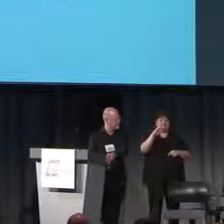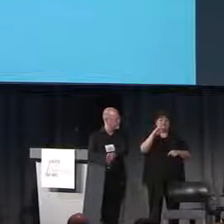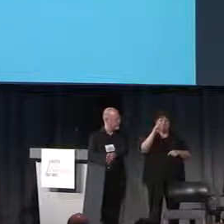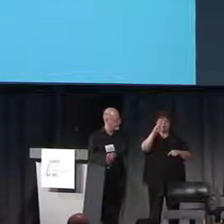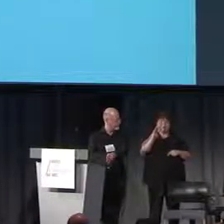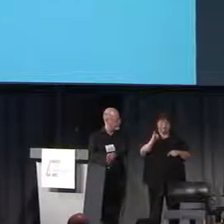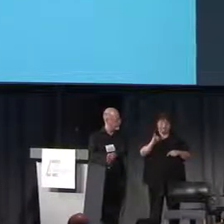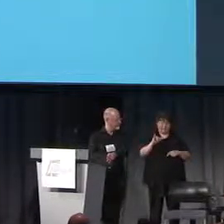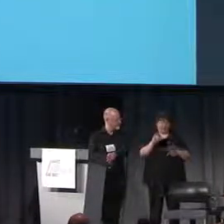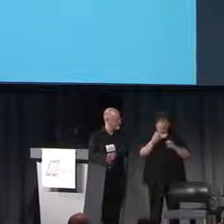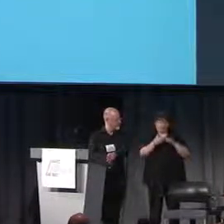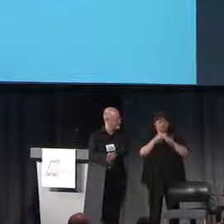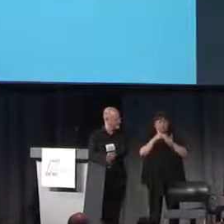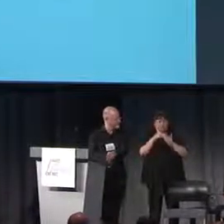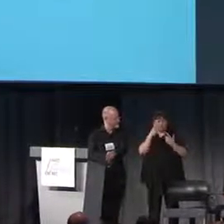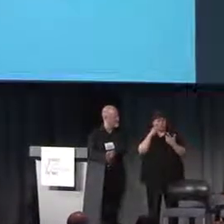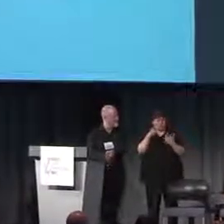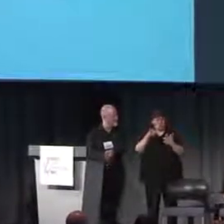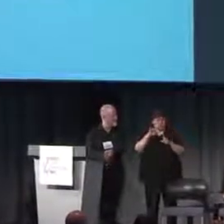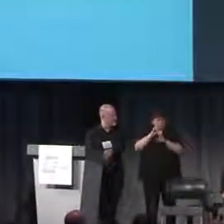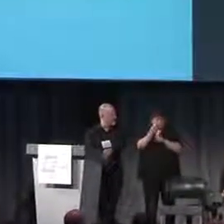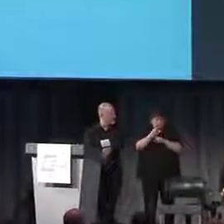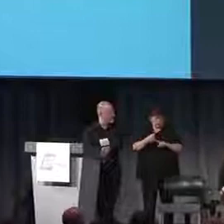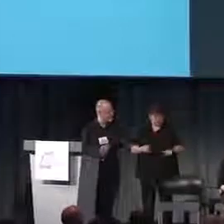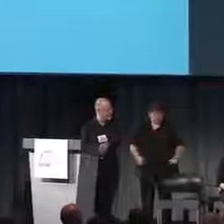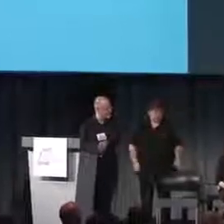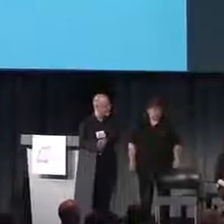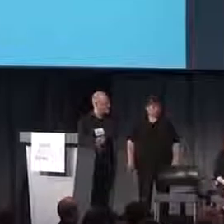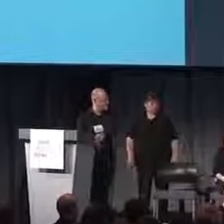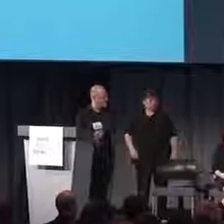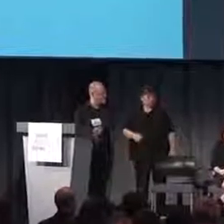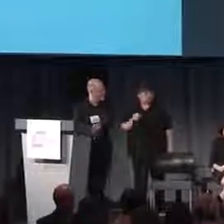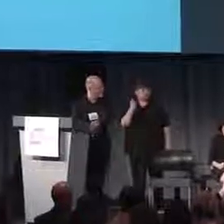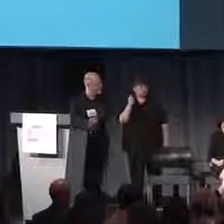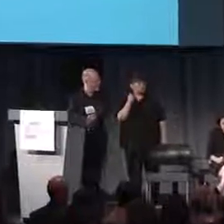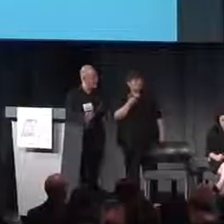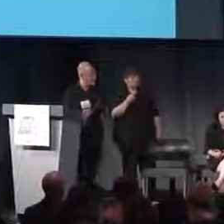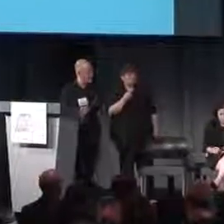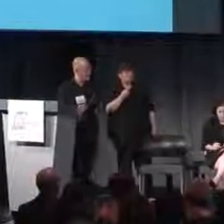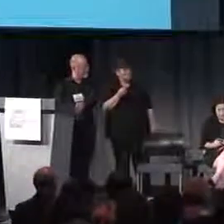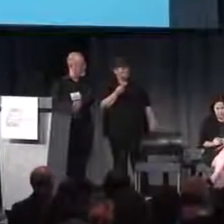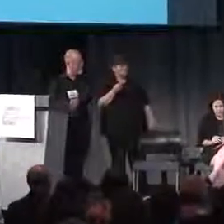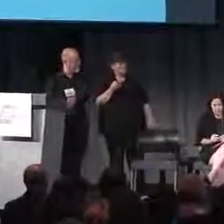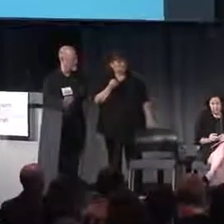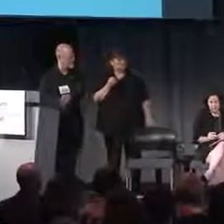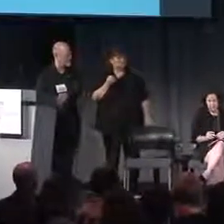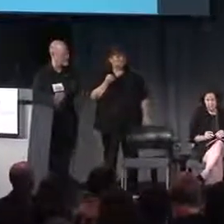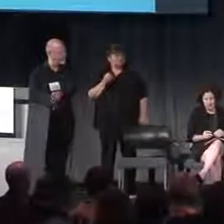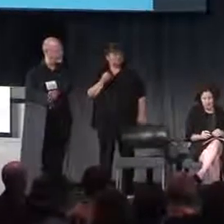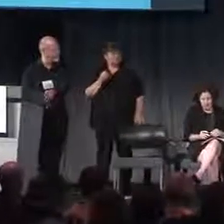for folks in that situation. I mean, the other